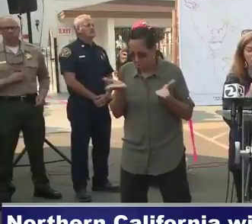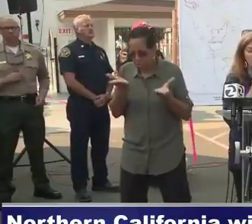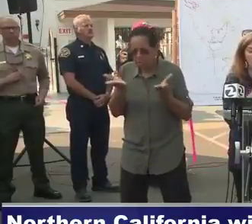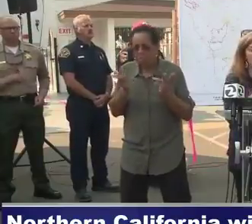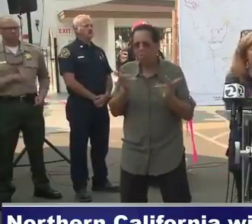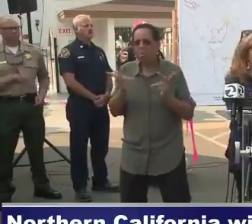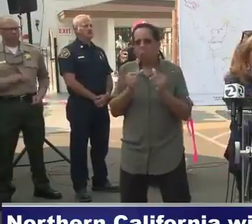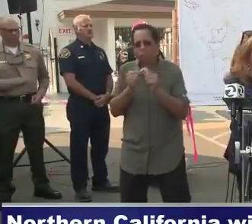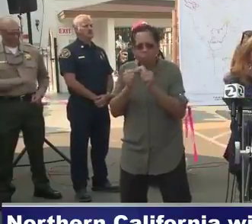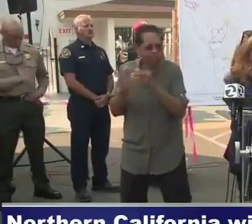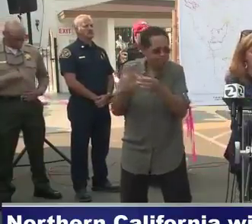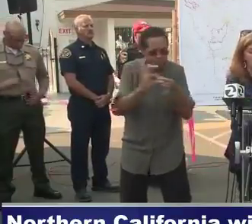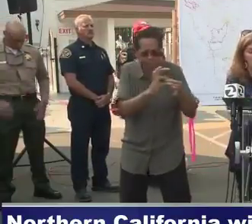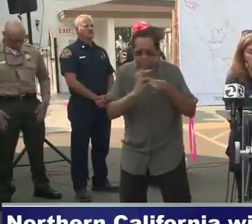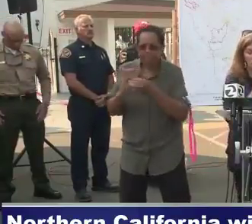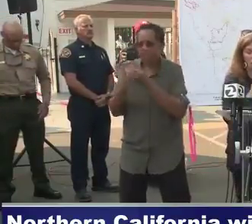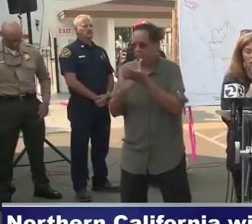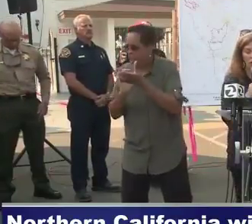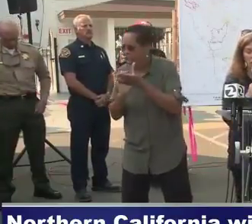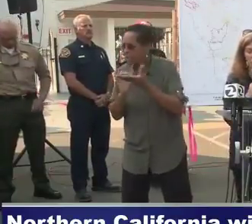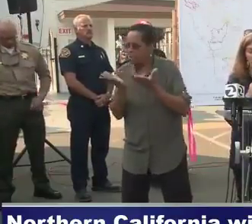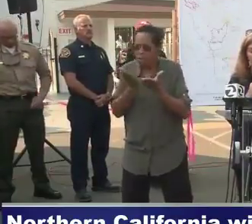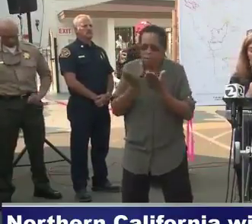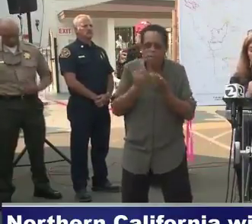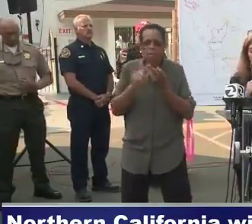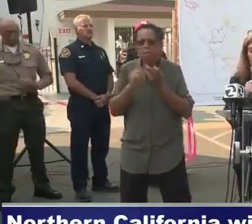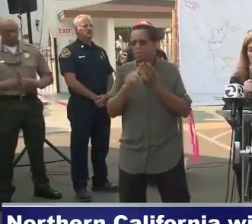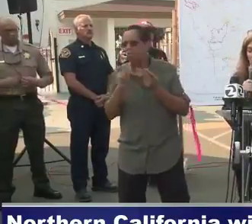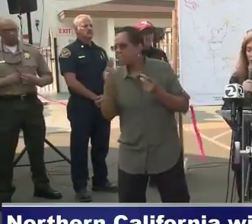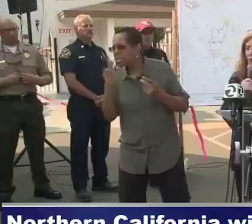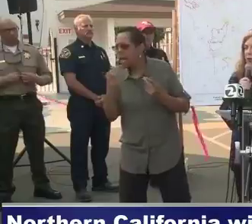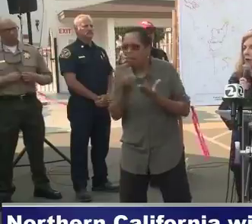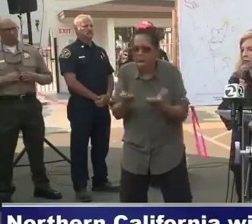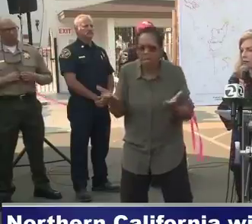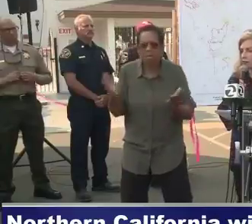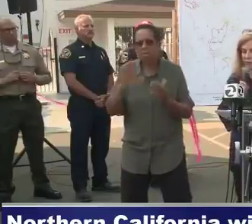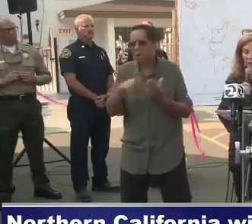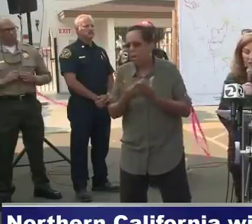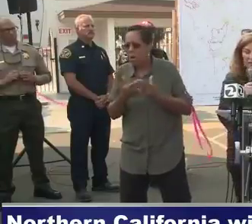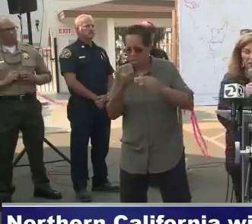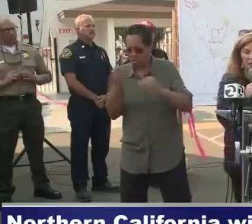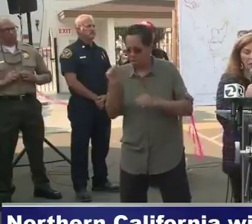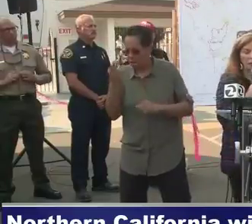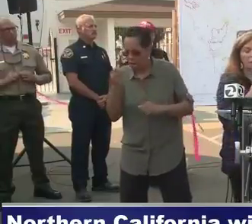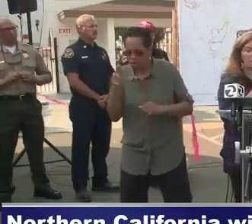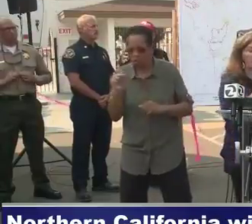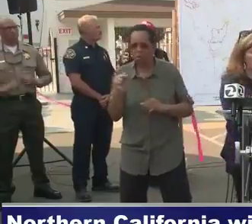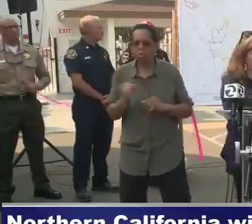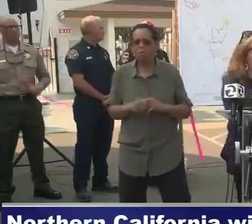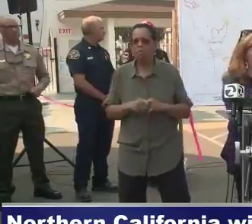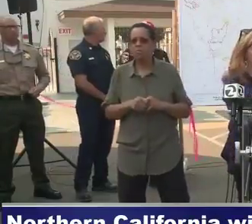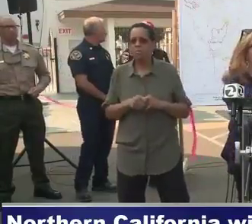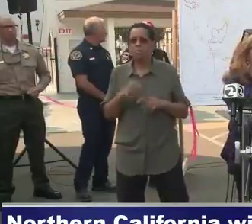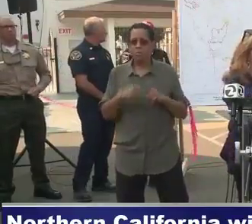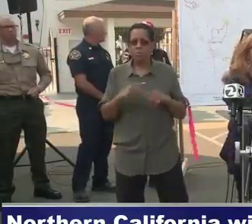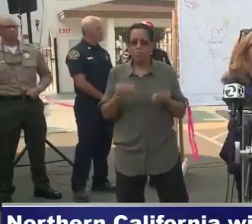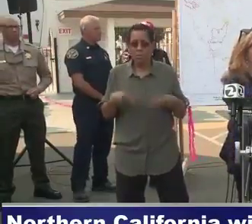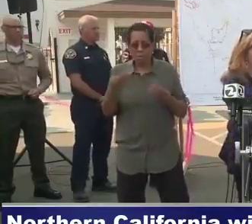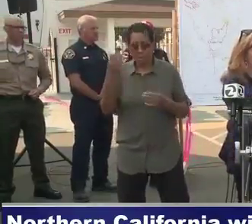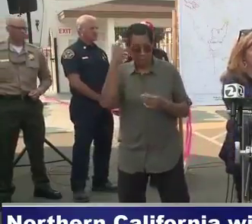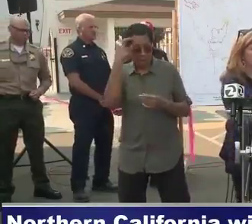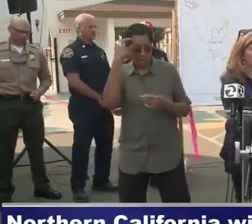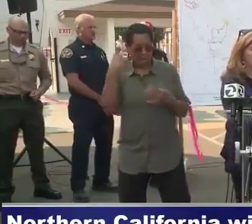medical services and supplies to all of our shelters, and we also offer mental health services. We know these are